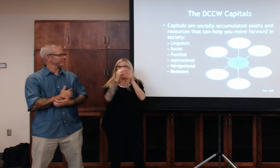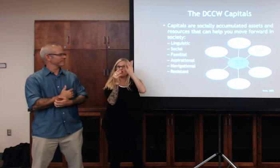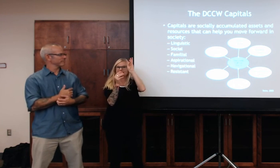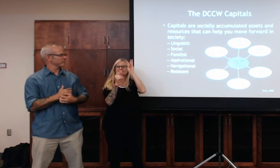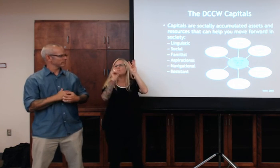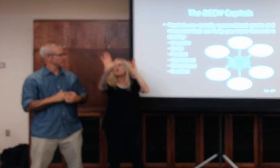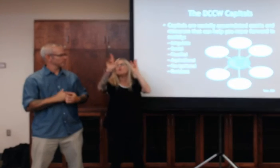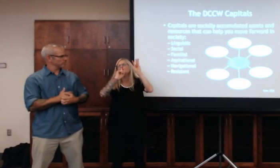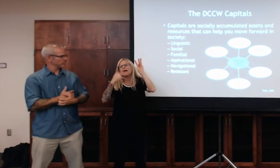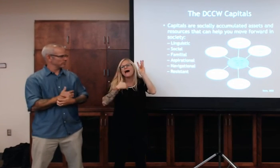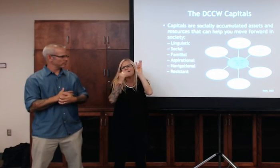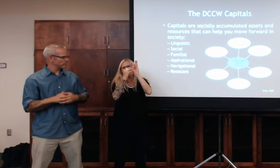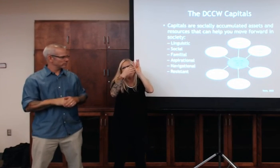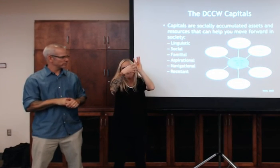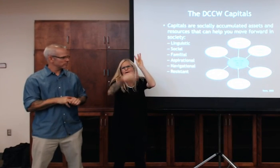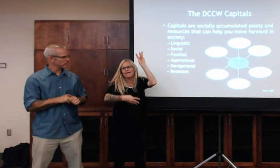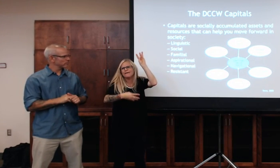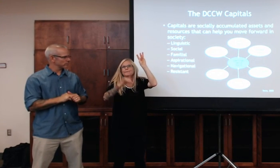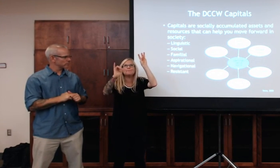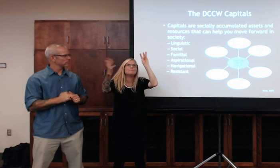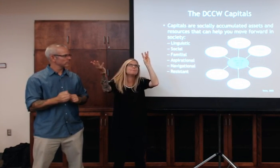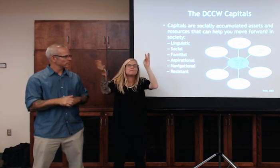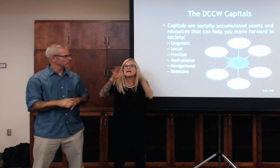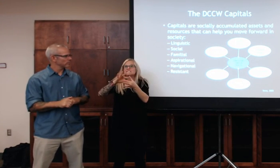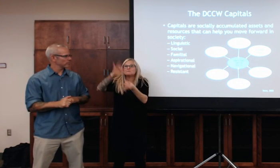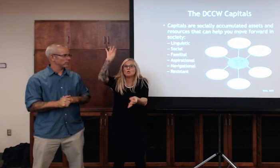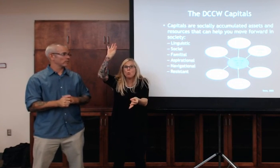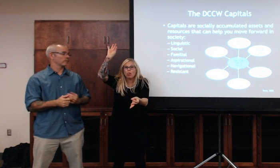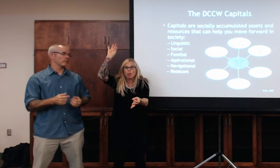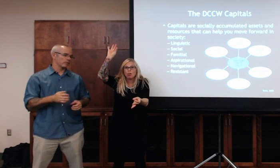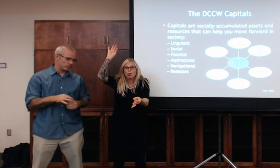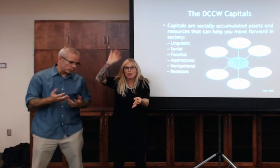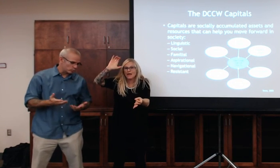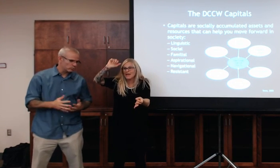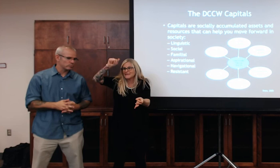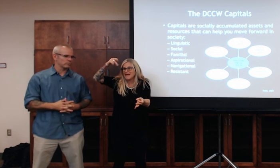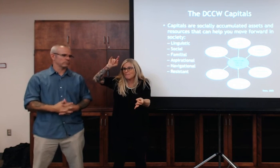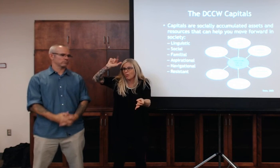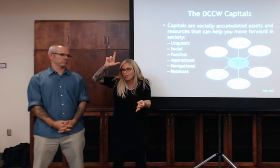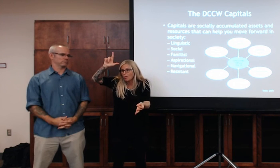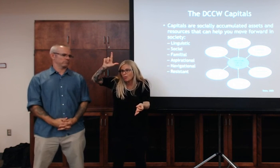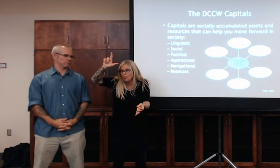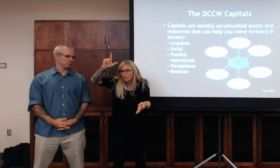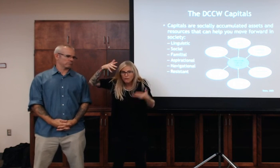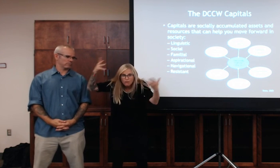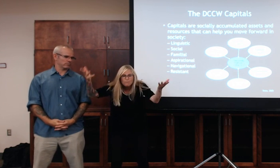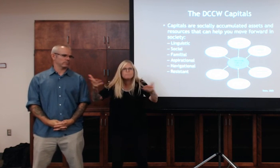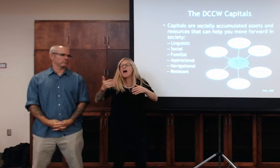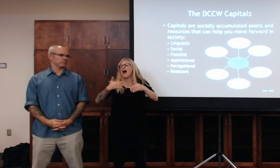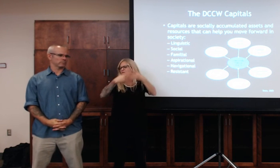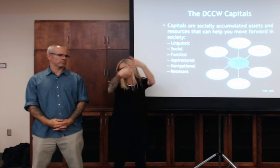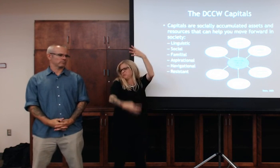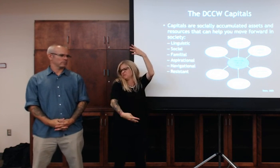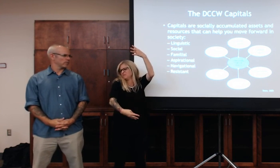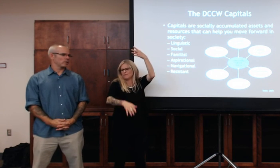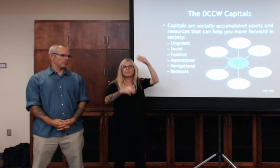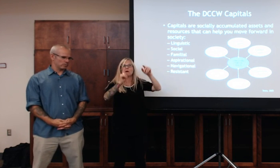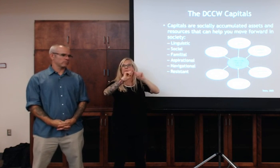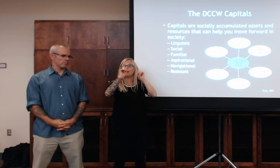So all six of these, of course, there are many more. It could be spiritual capital. There's a variety of different other things that we could